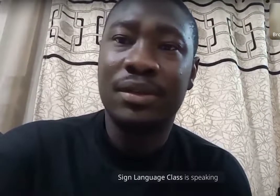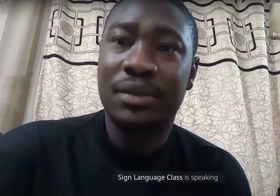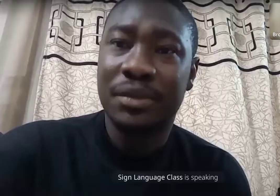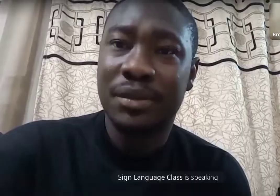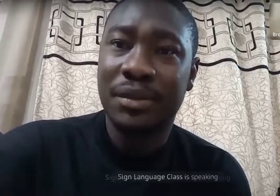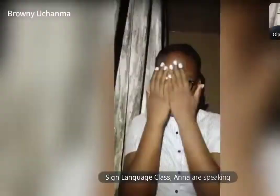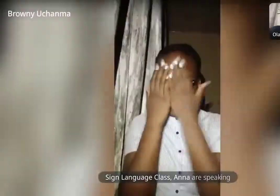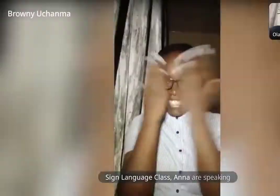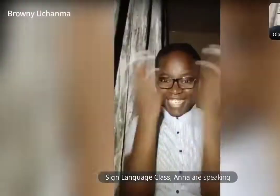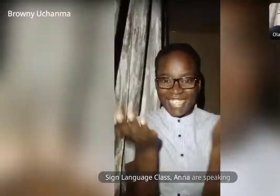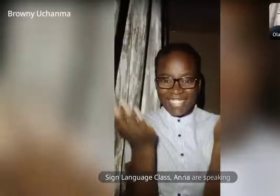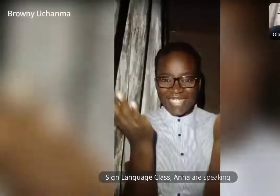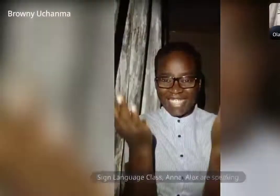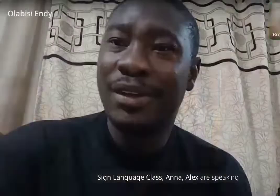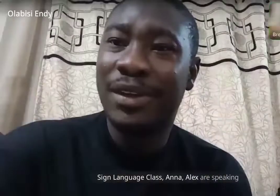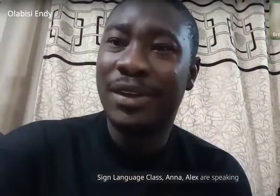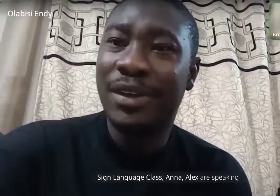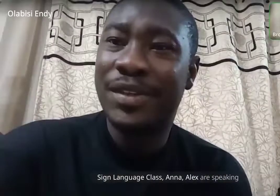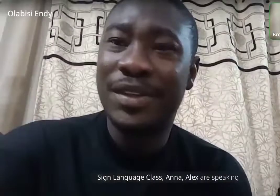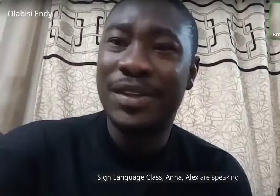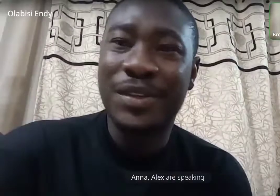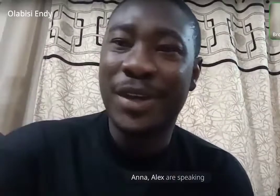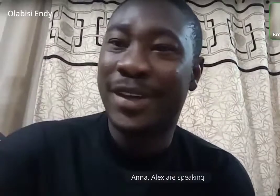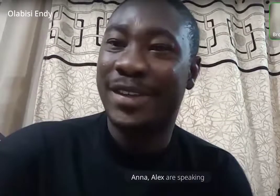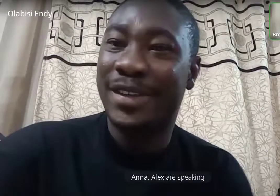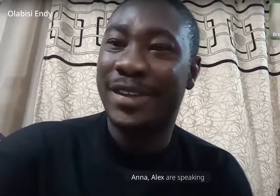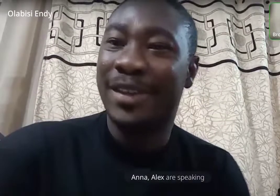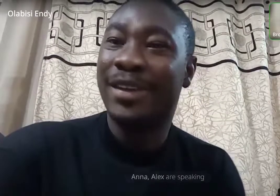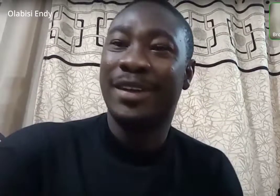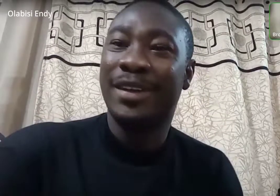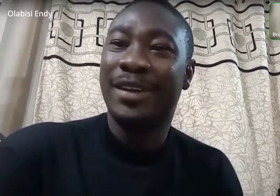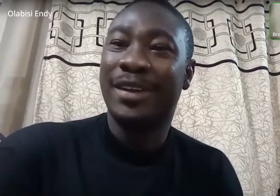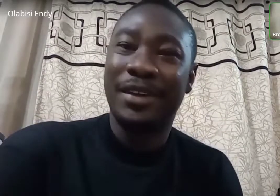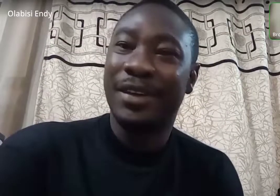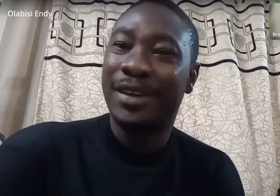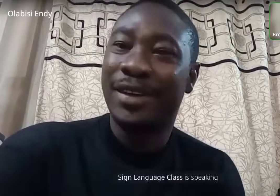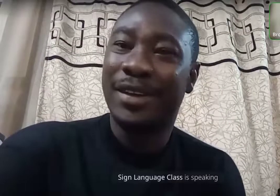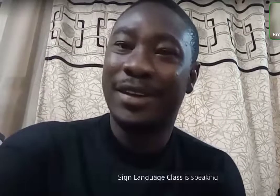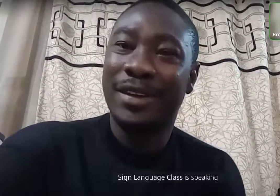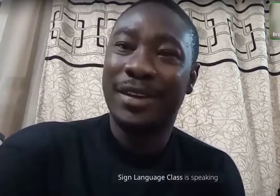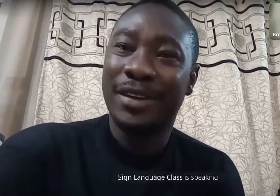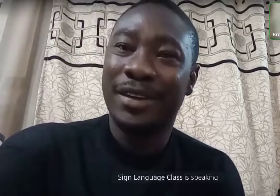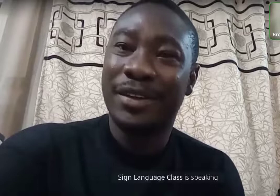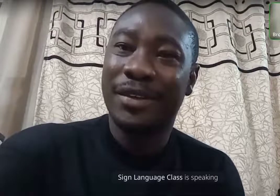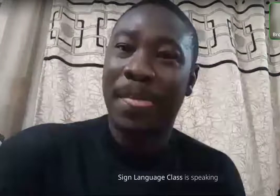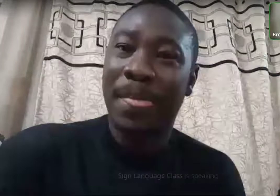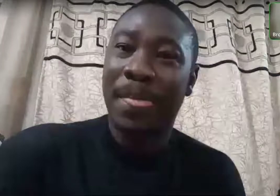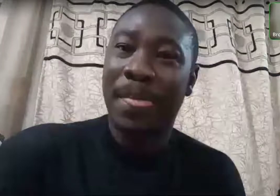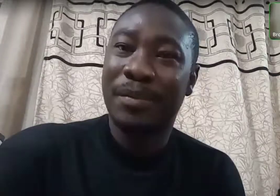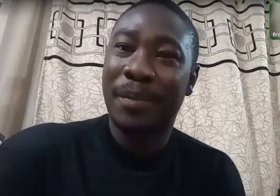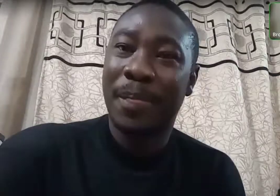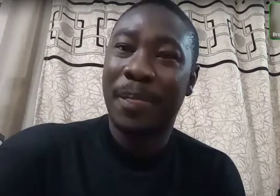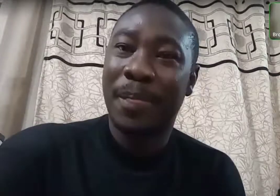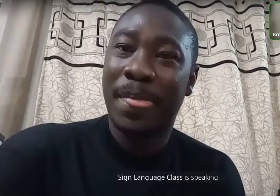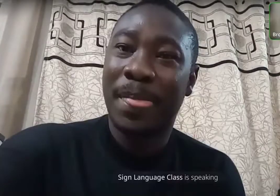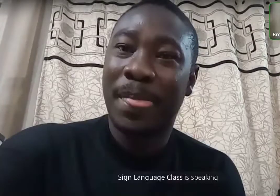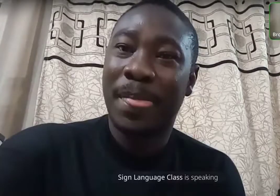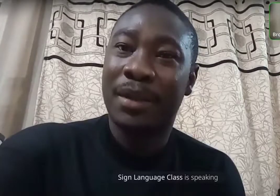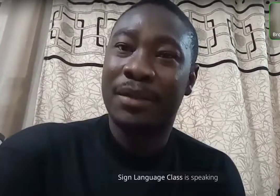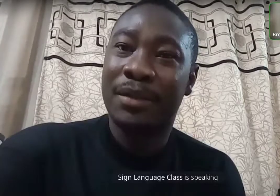I don't understand what's Turn going off on. the Quite video dicey. twice. I'm actually very dark skinned, so I guess the camera is having the minds of its own. So How